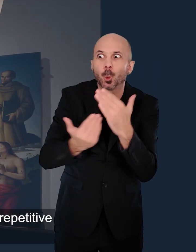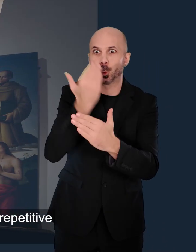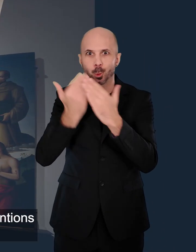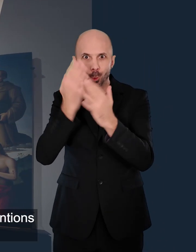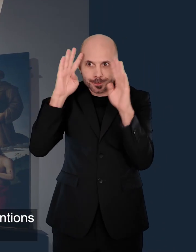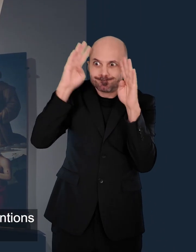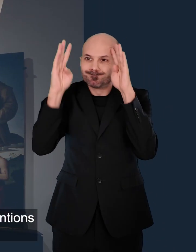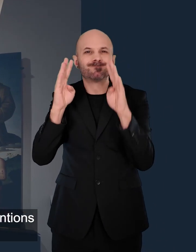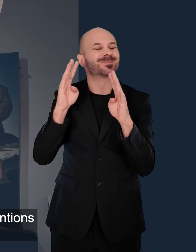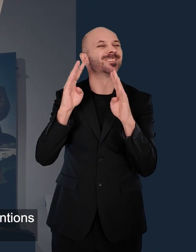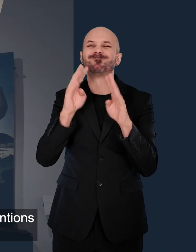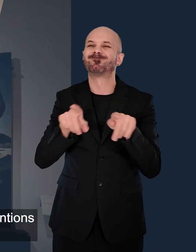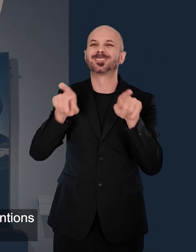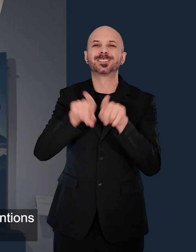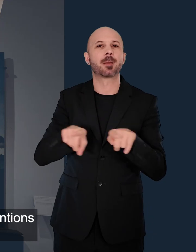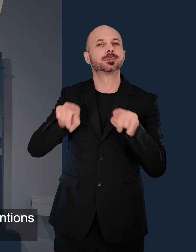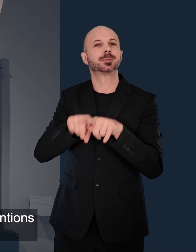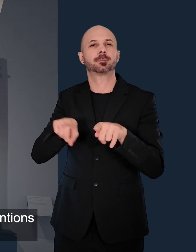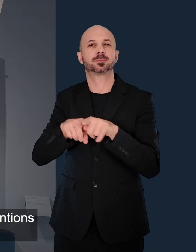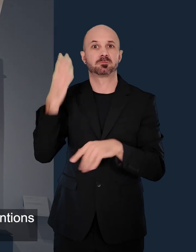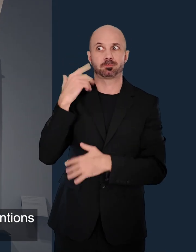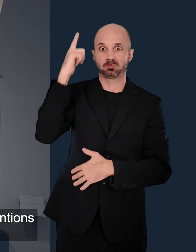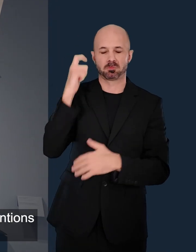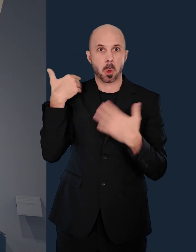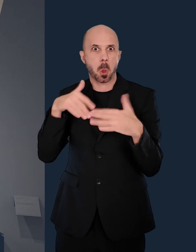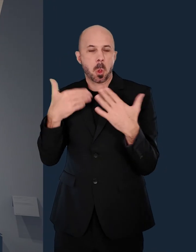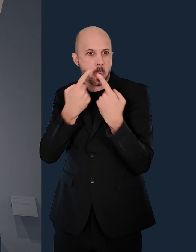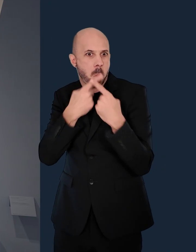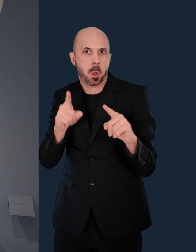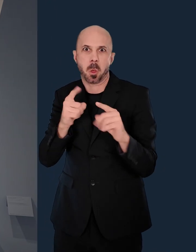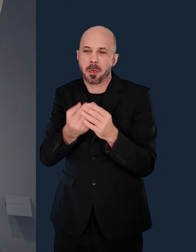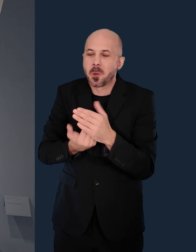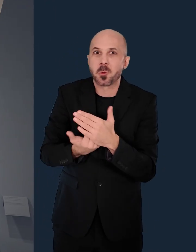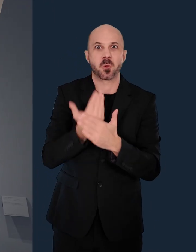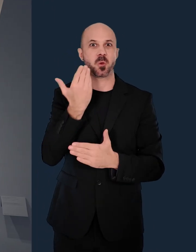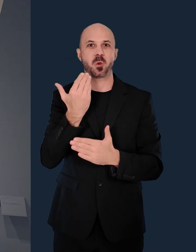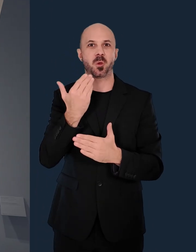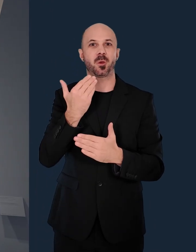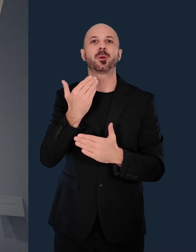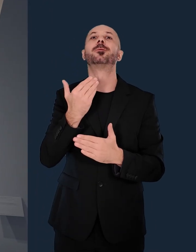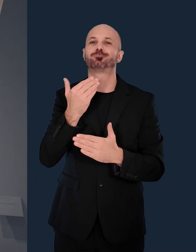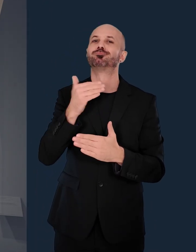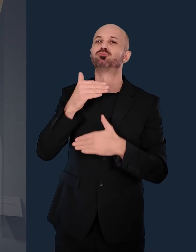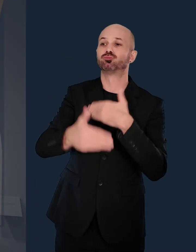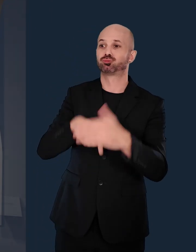and lacking in the new iconographic inventions that had marked the previous period.